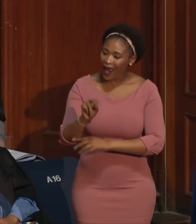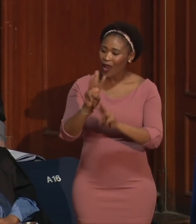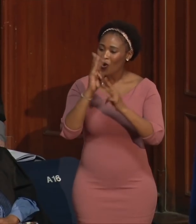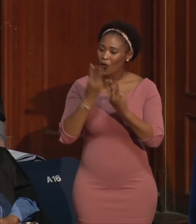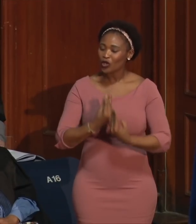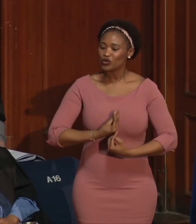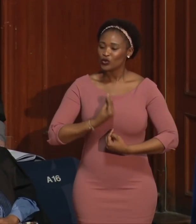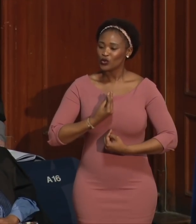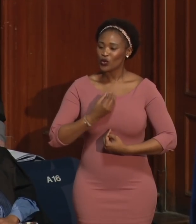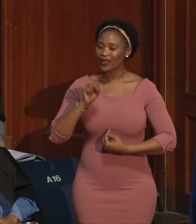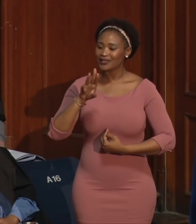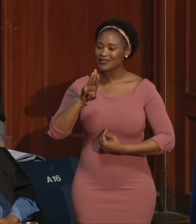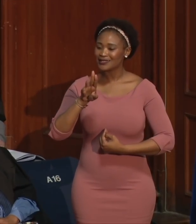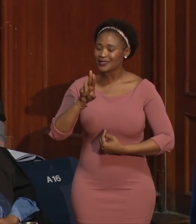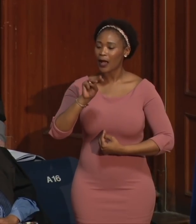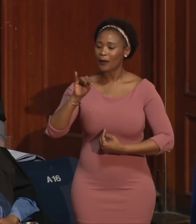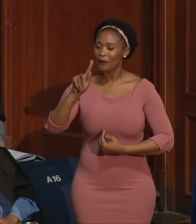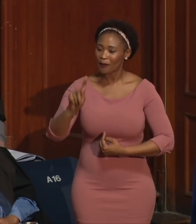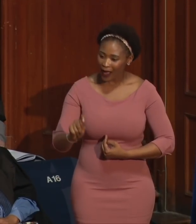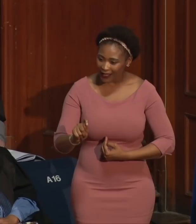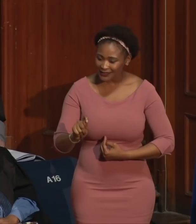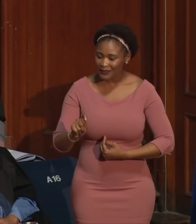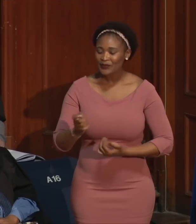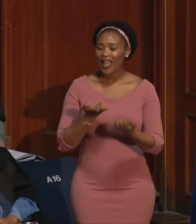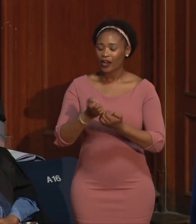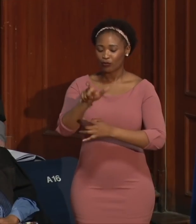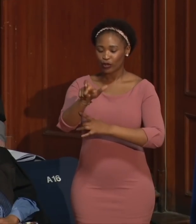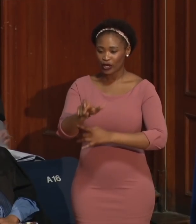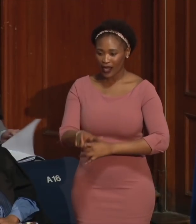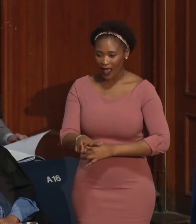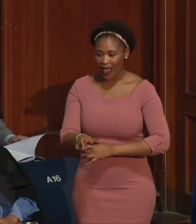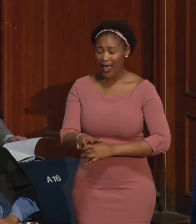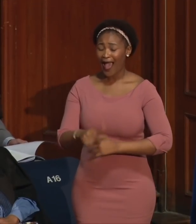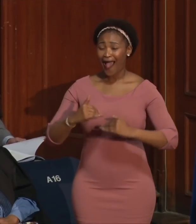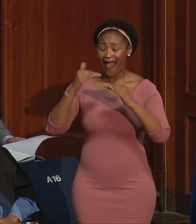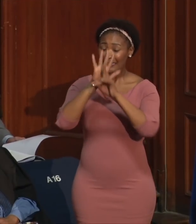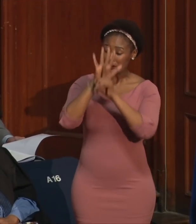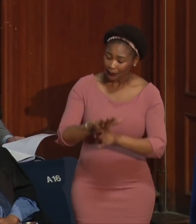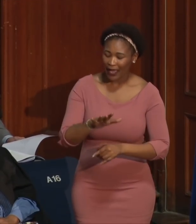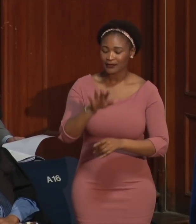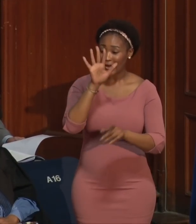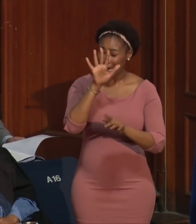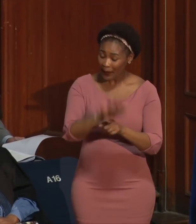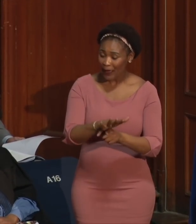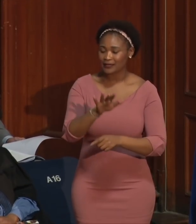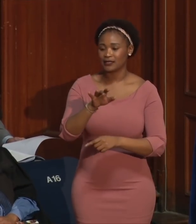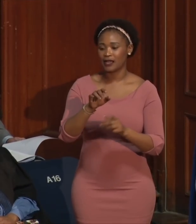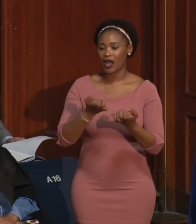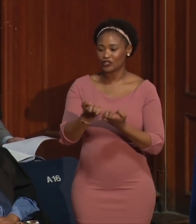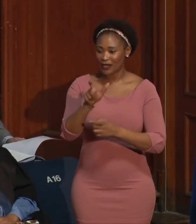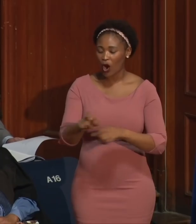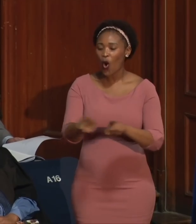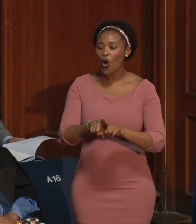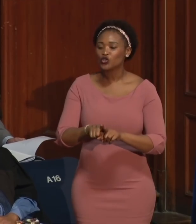Jura, Harambe Entrepreneur, Endeavor High Impact Entrepreneur, and Oprah Magazine O Power